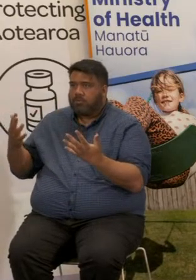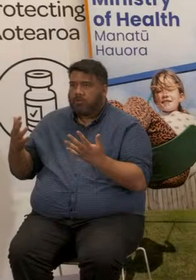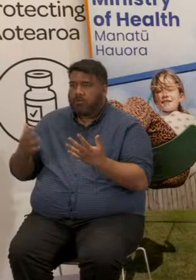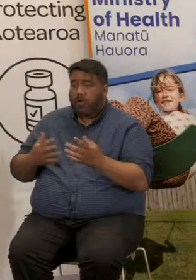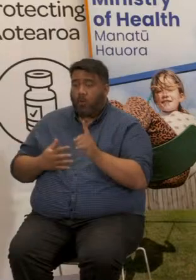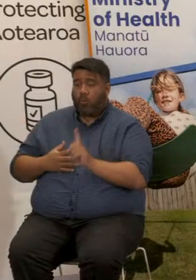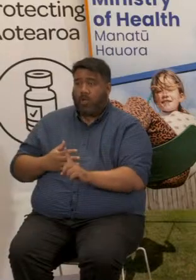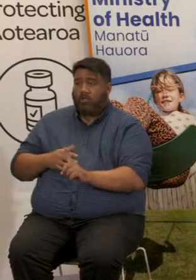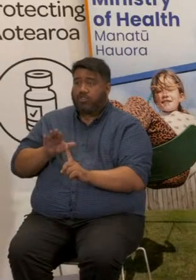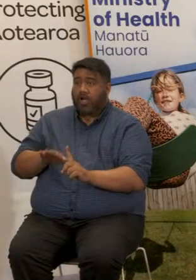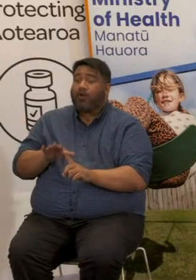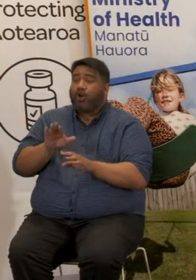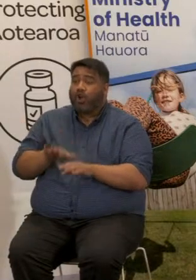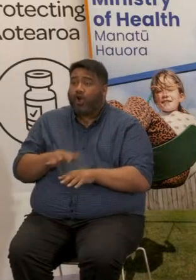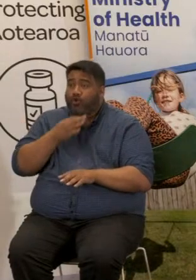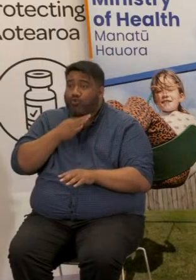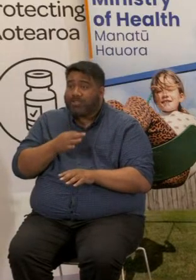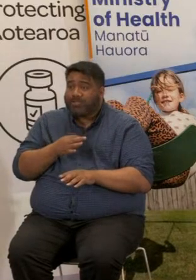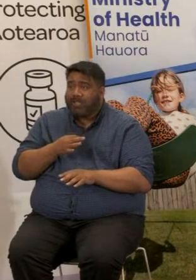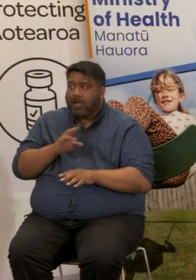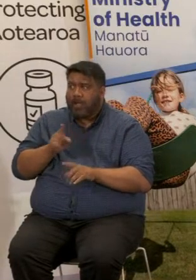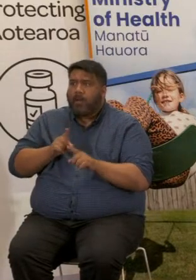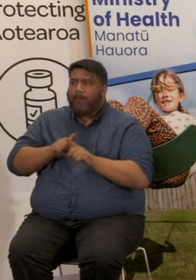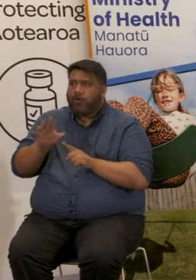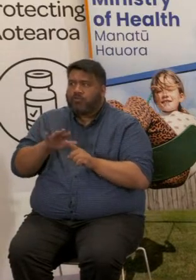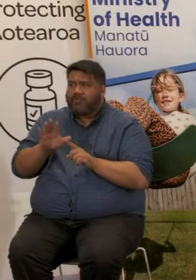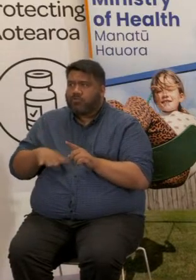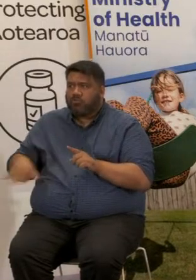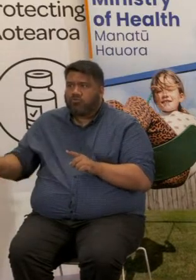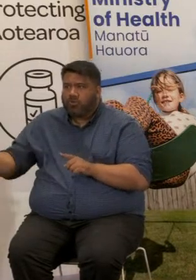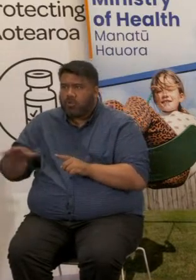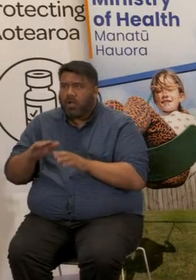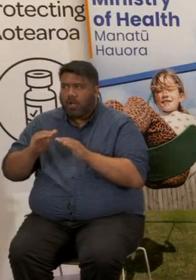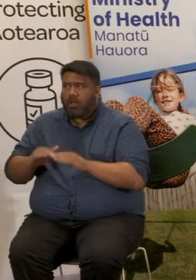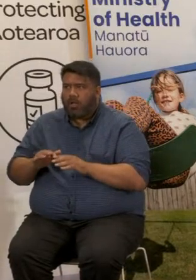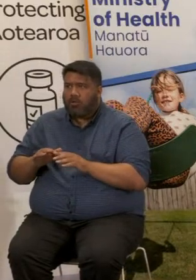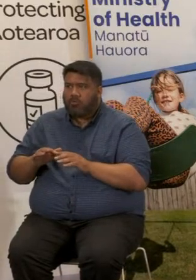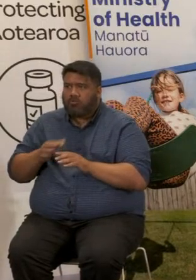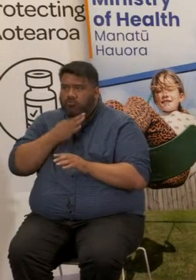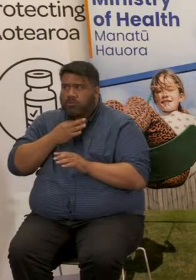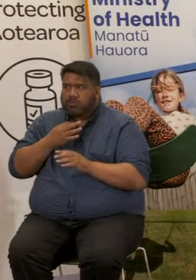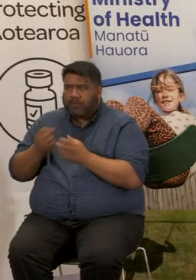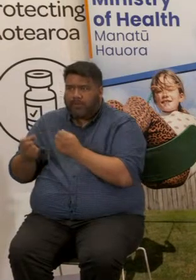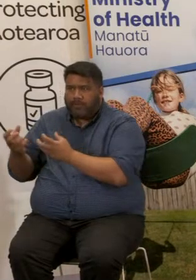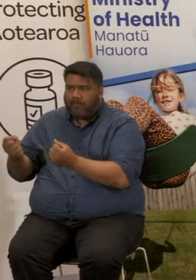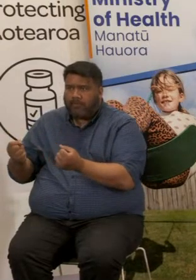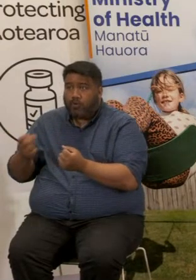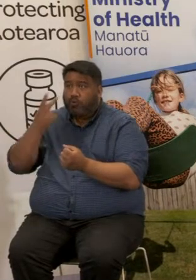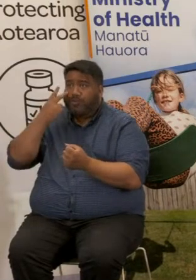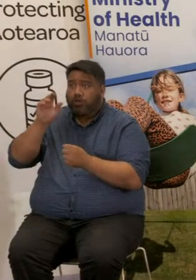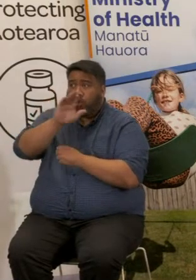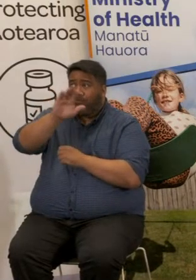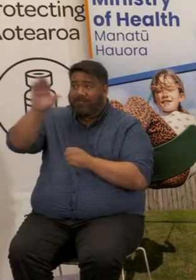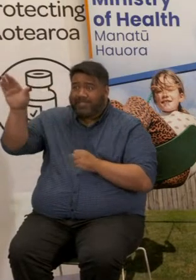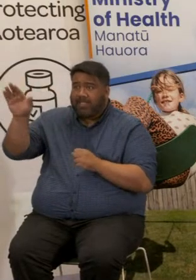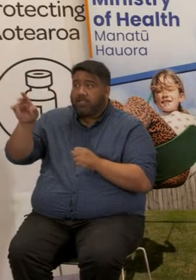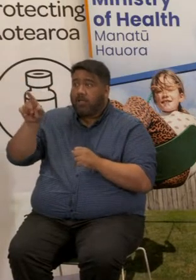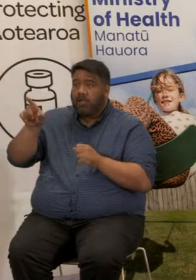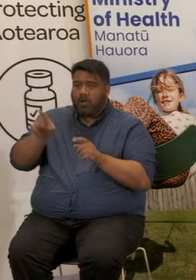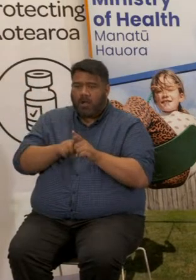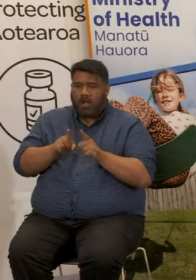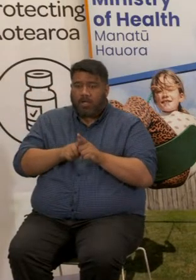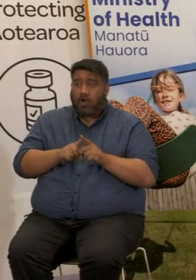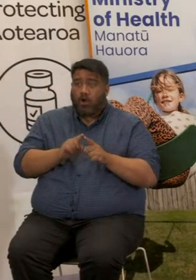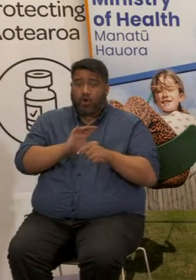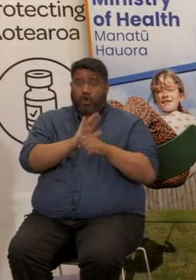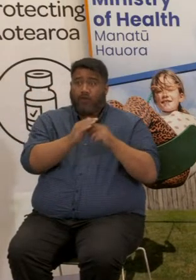child is at low risk, most of our children will end up getting COVID. And that's what you've seen in other countries where they've got beginning to get control over